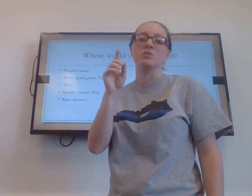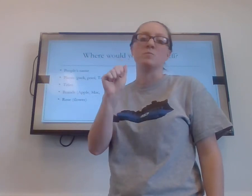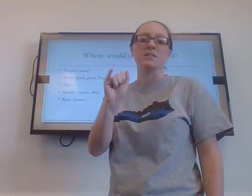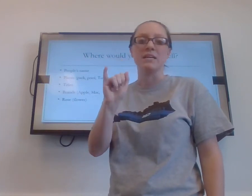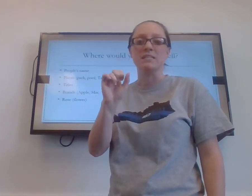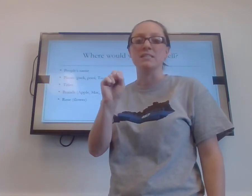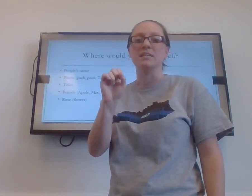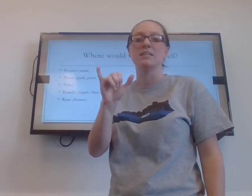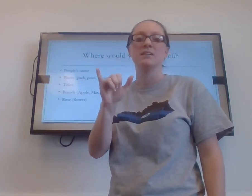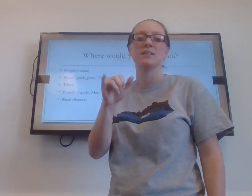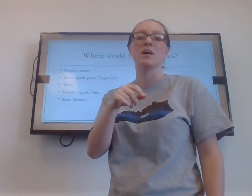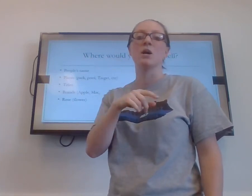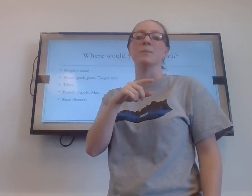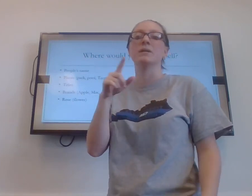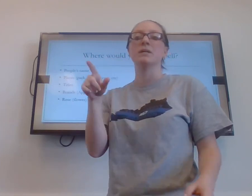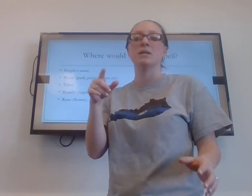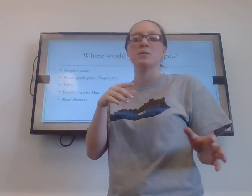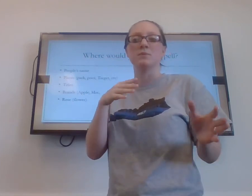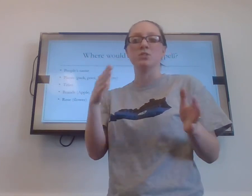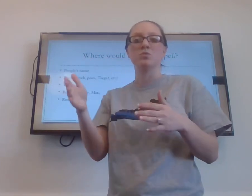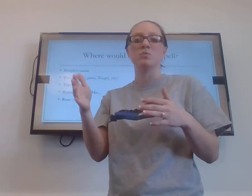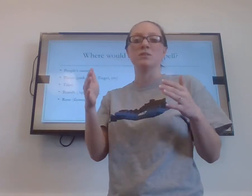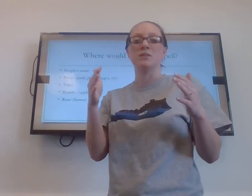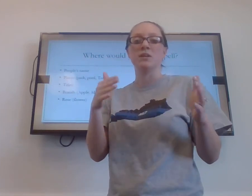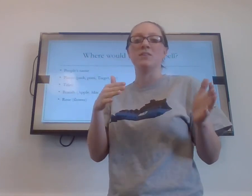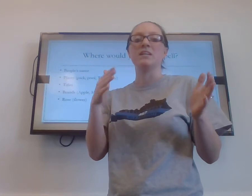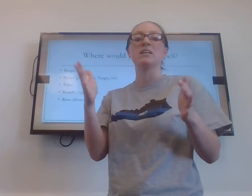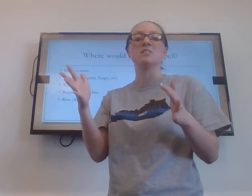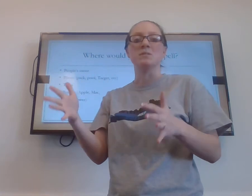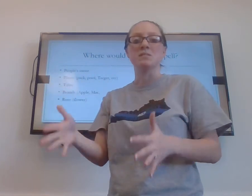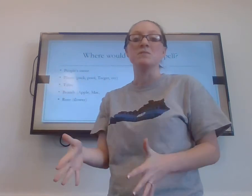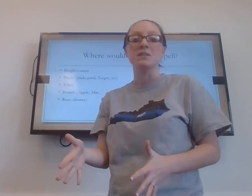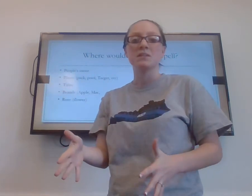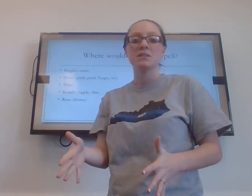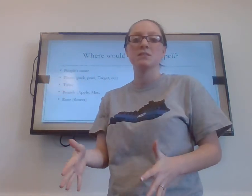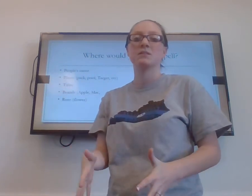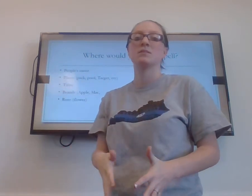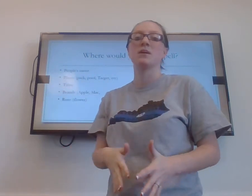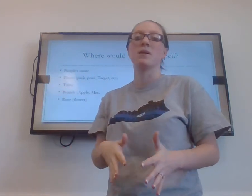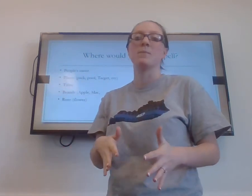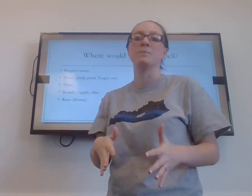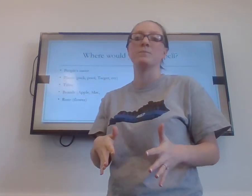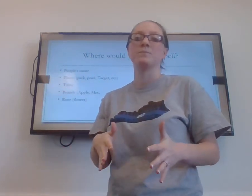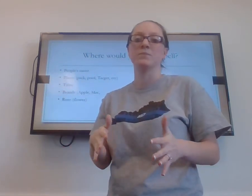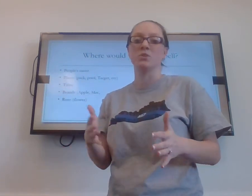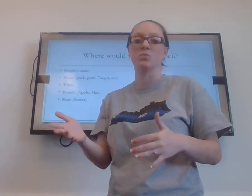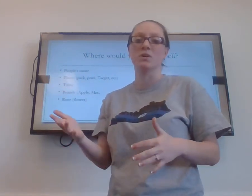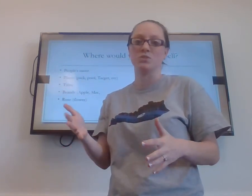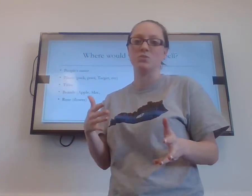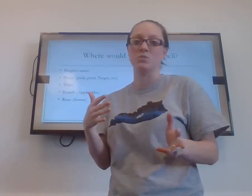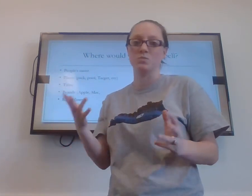spell daisy. But you would, if it gets specific, you'd want to finger